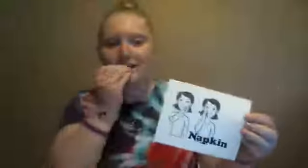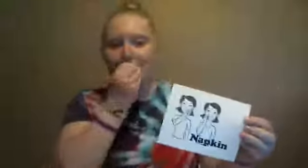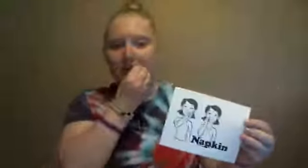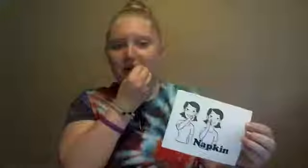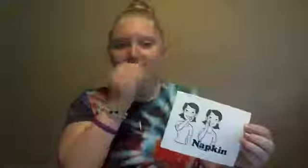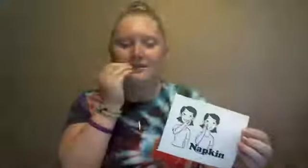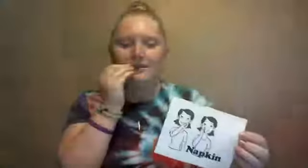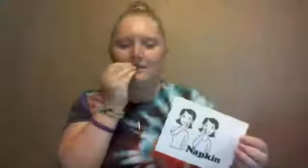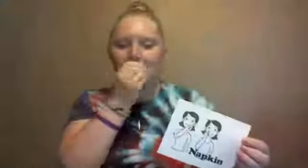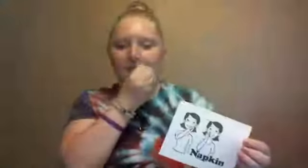Napkin.